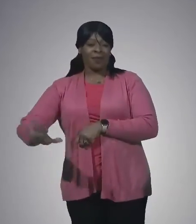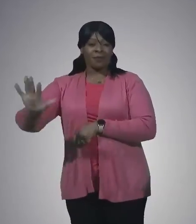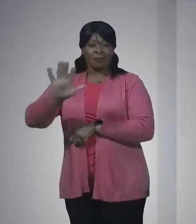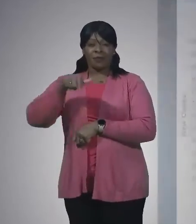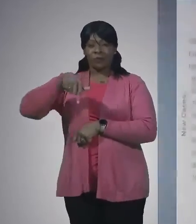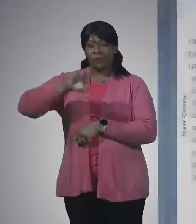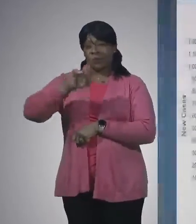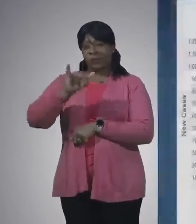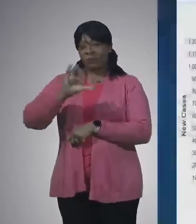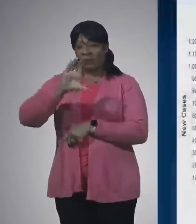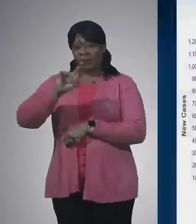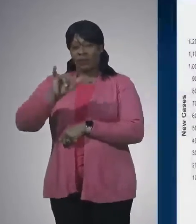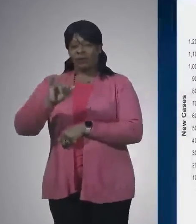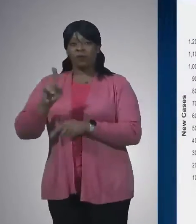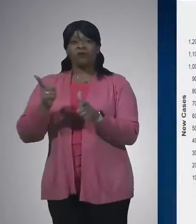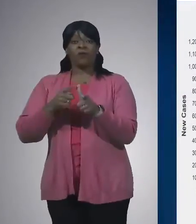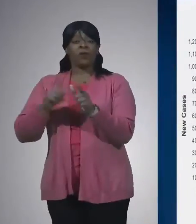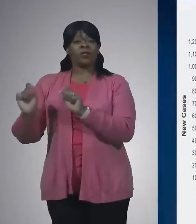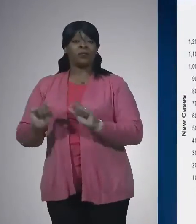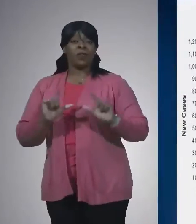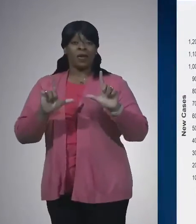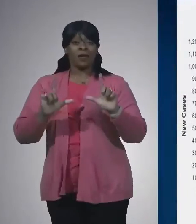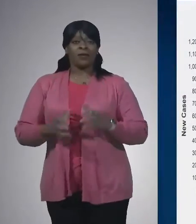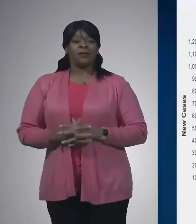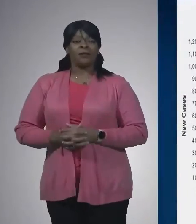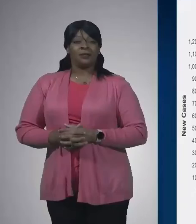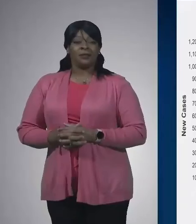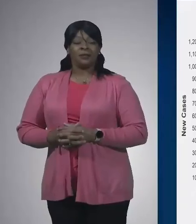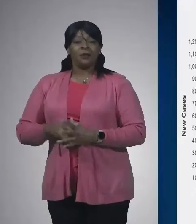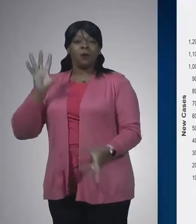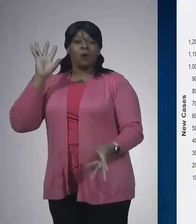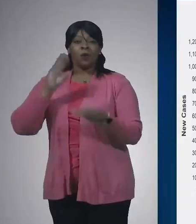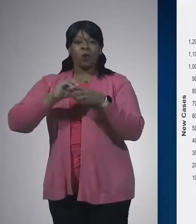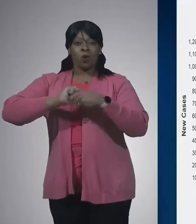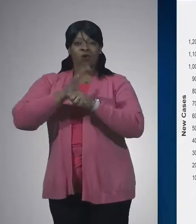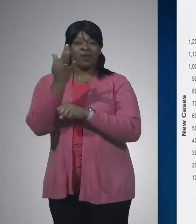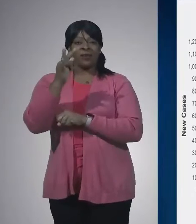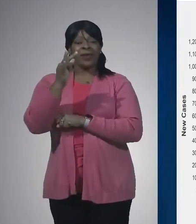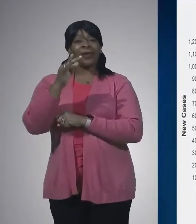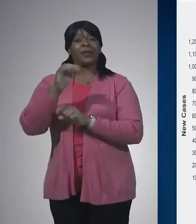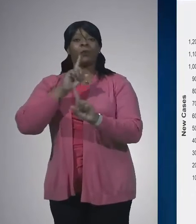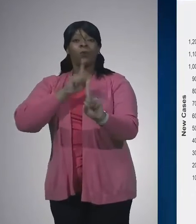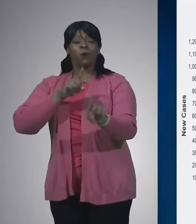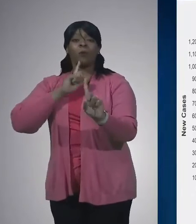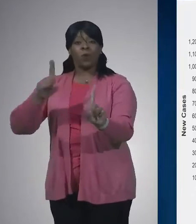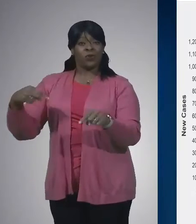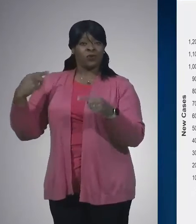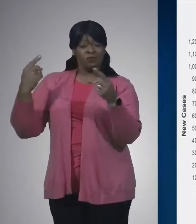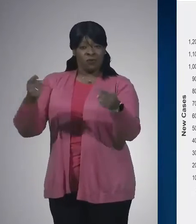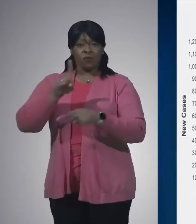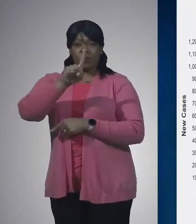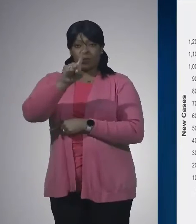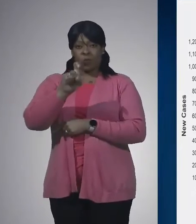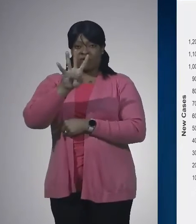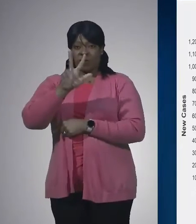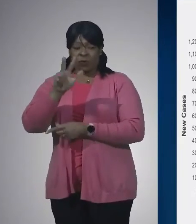County. First slide, please. Total COVID-19 cases reported today,